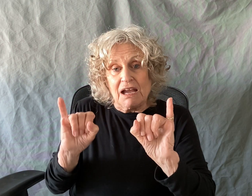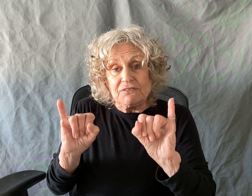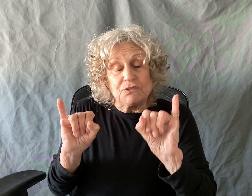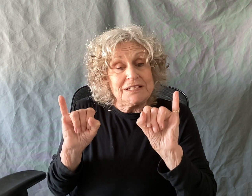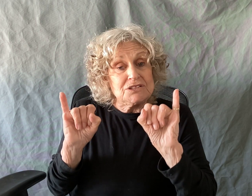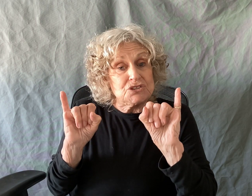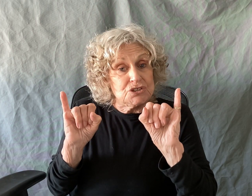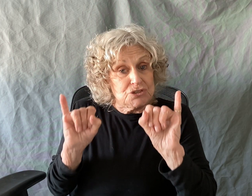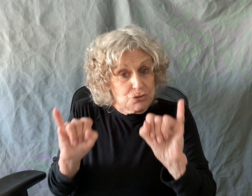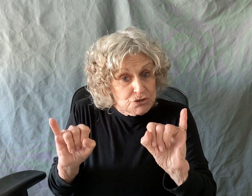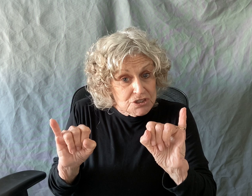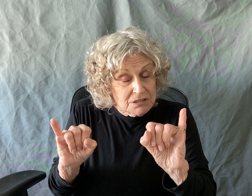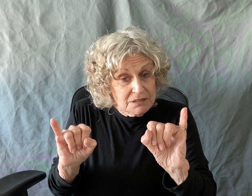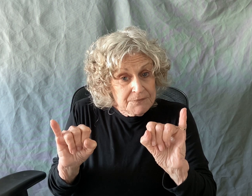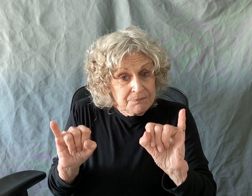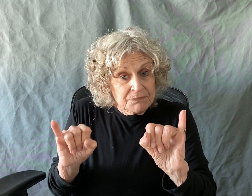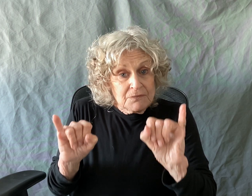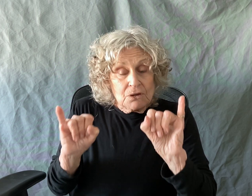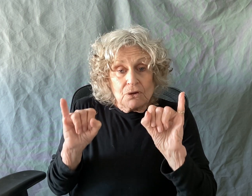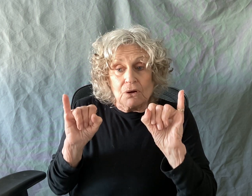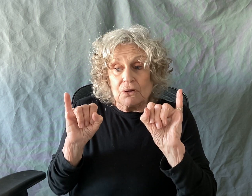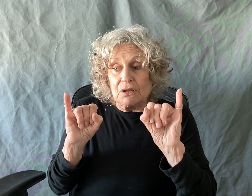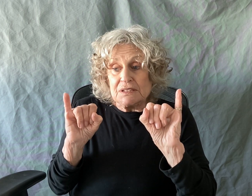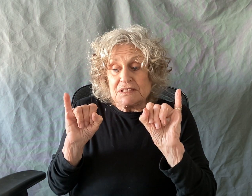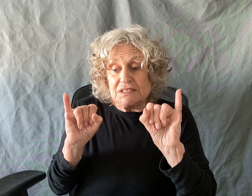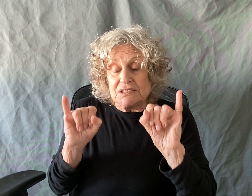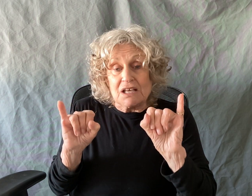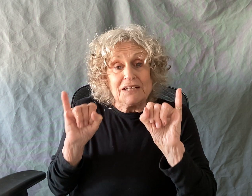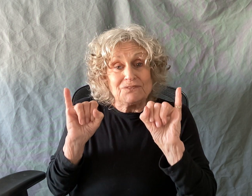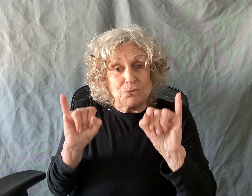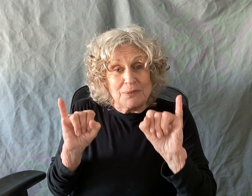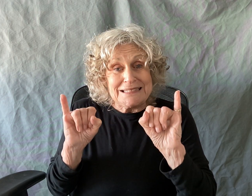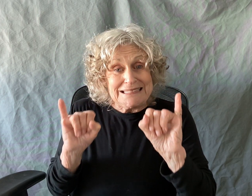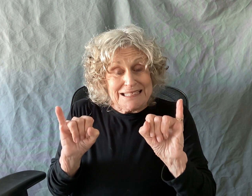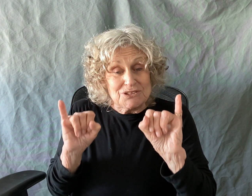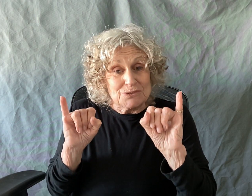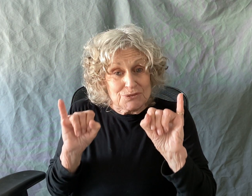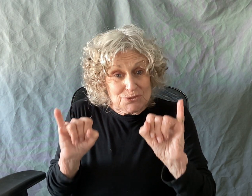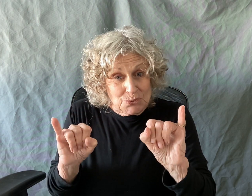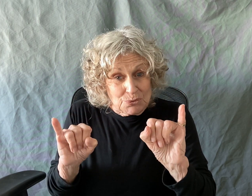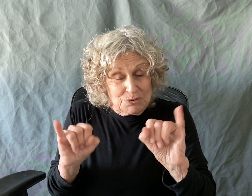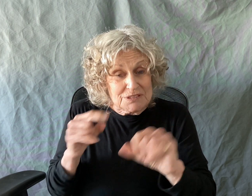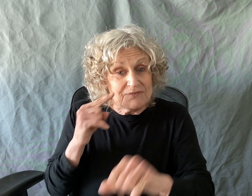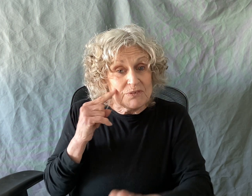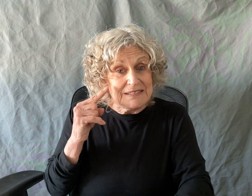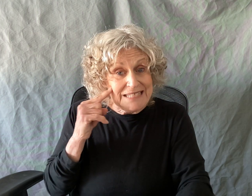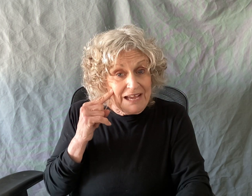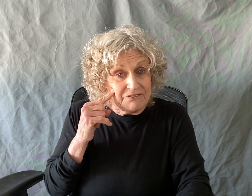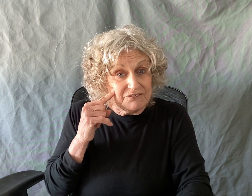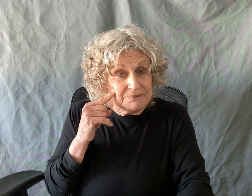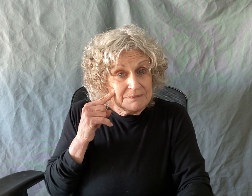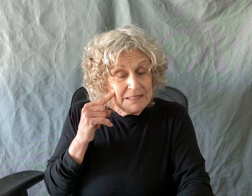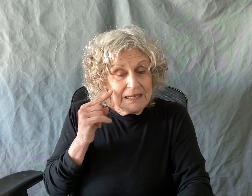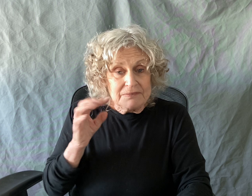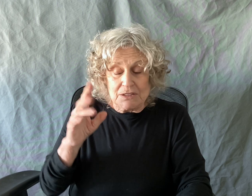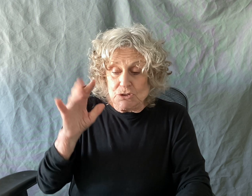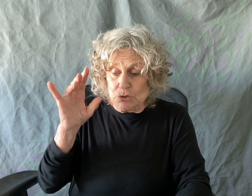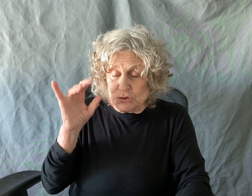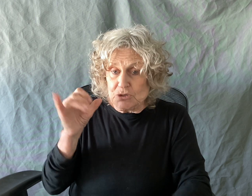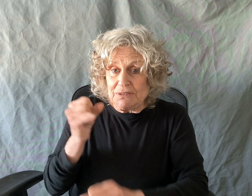for institution. It's the sign for residential schools for the deaf. They used to be